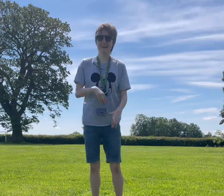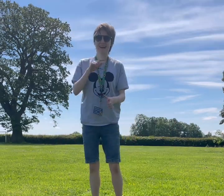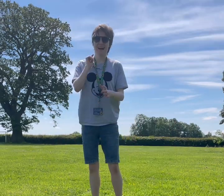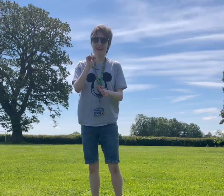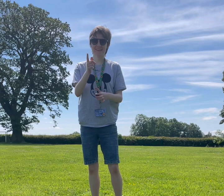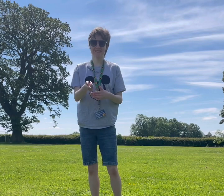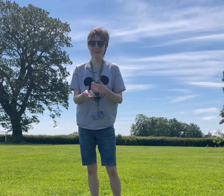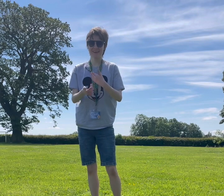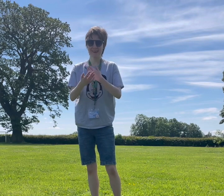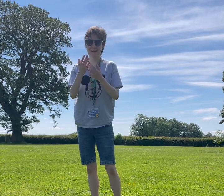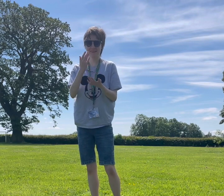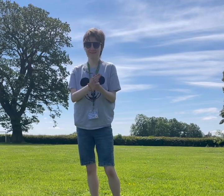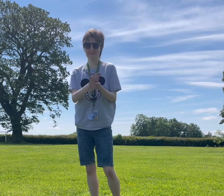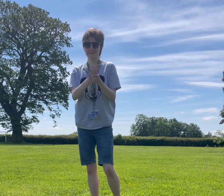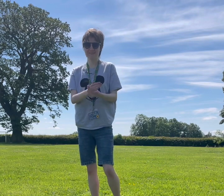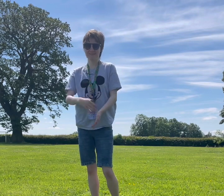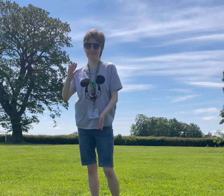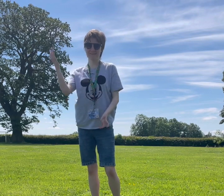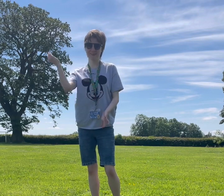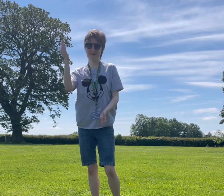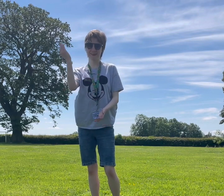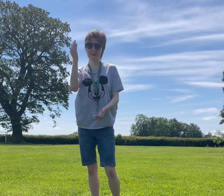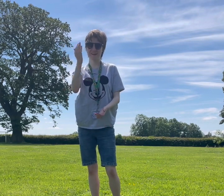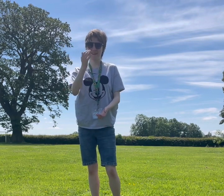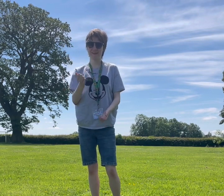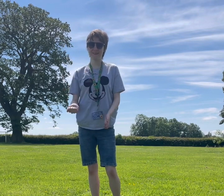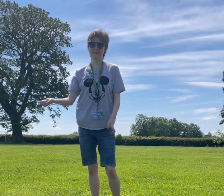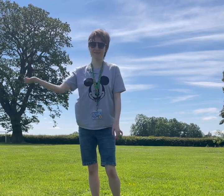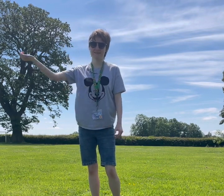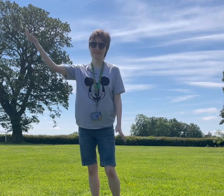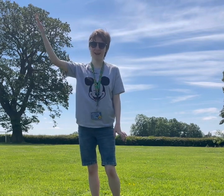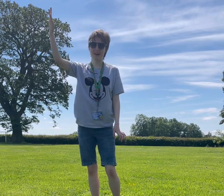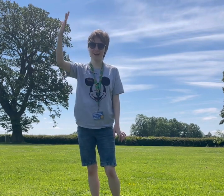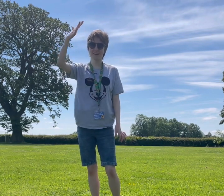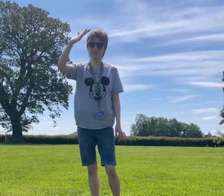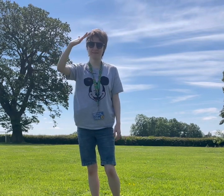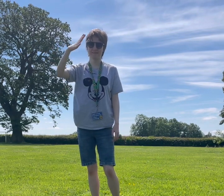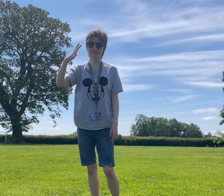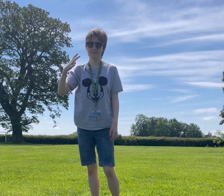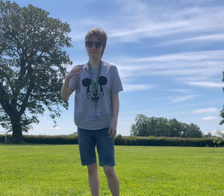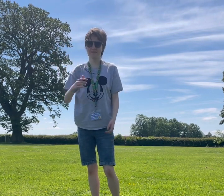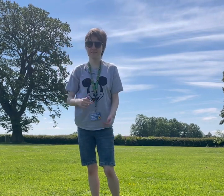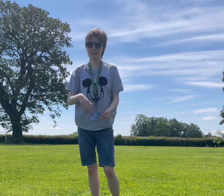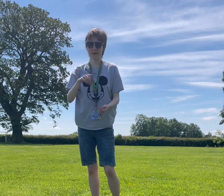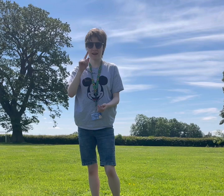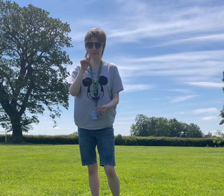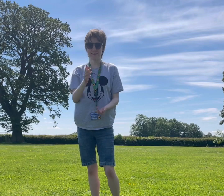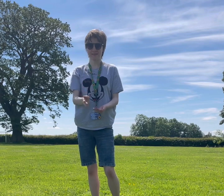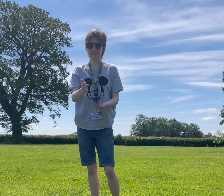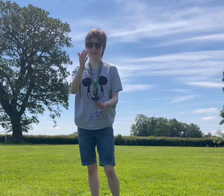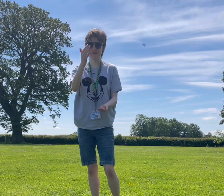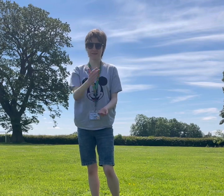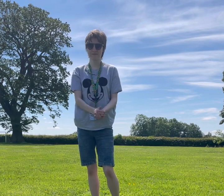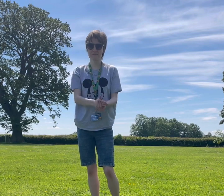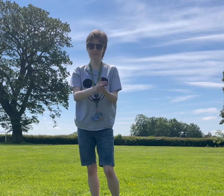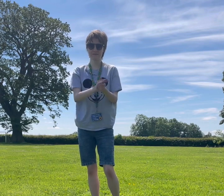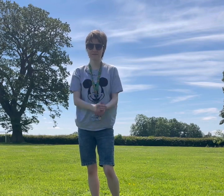be there And I see your true colors Shining through I see your